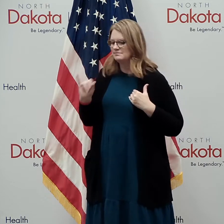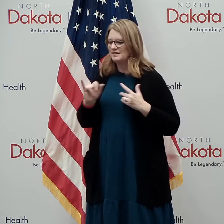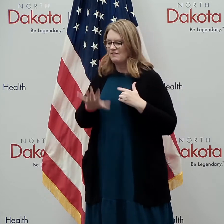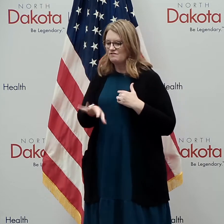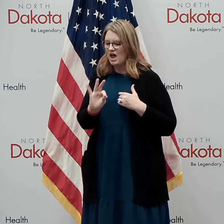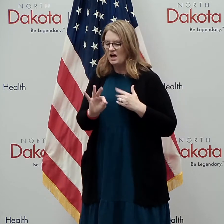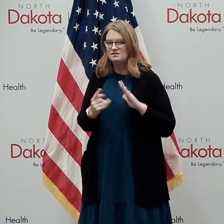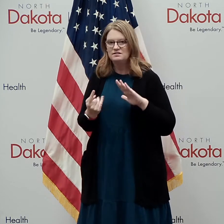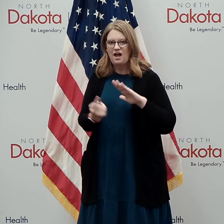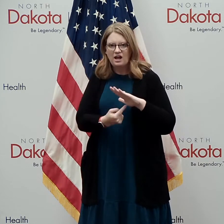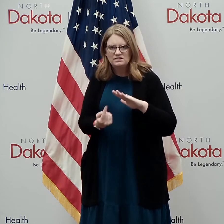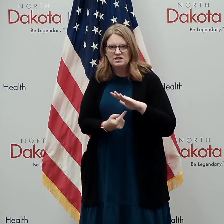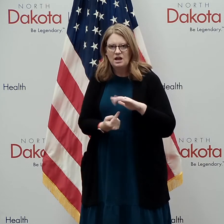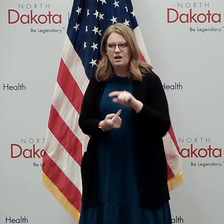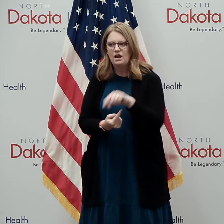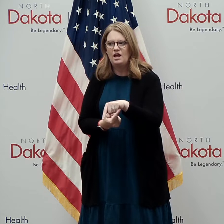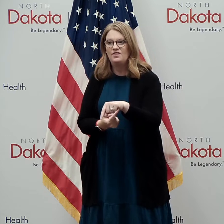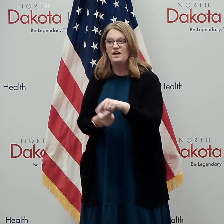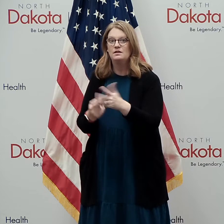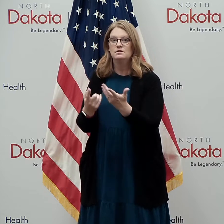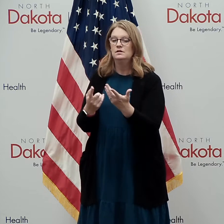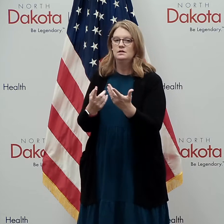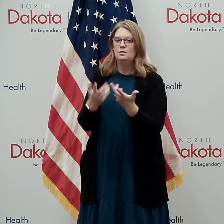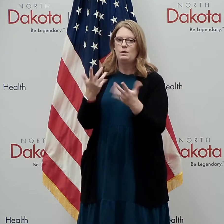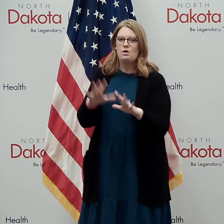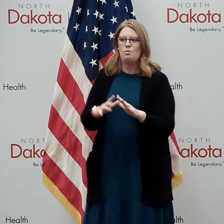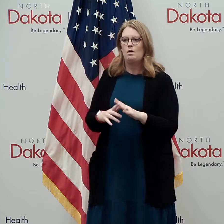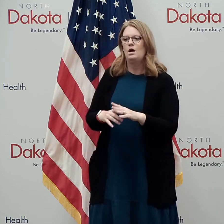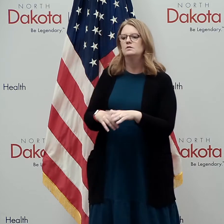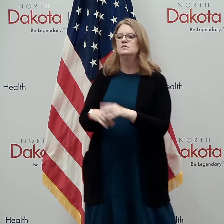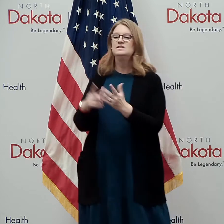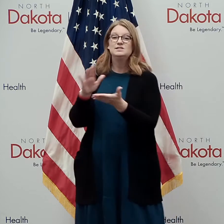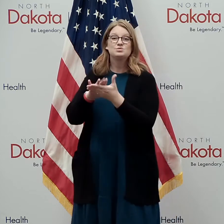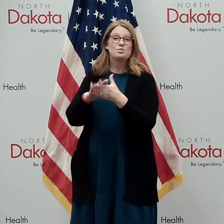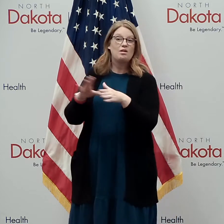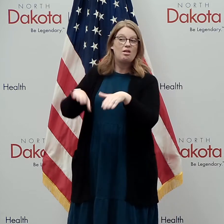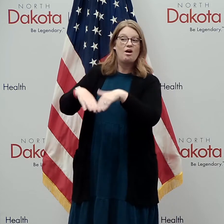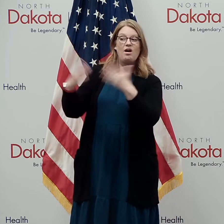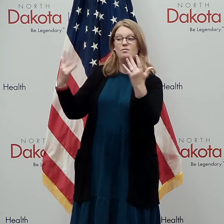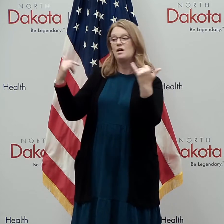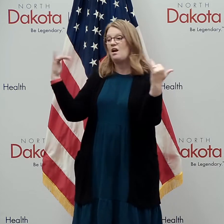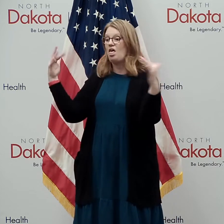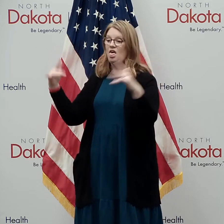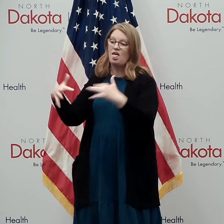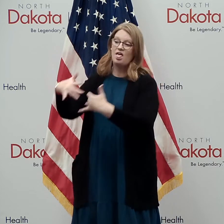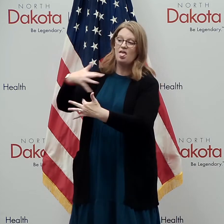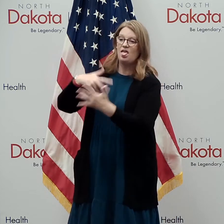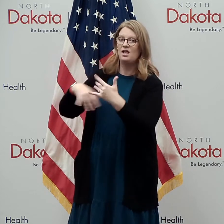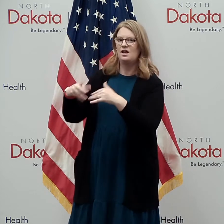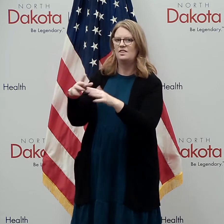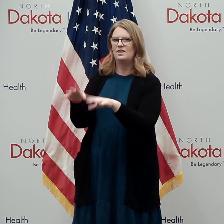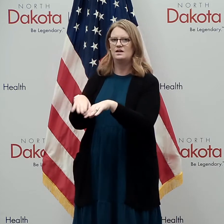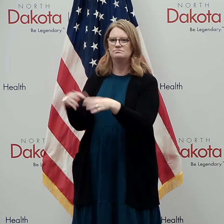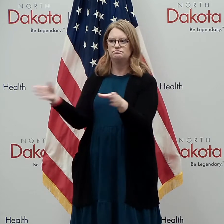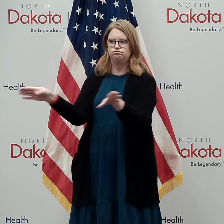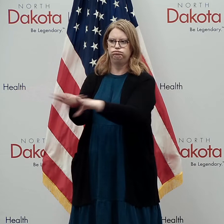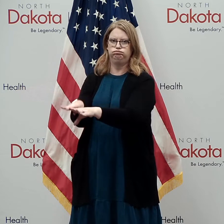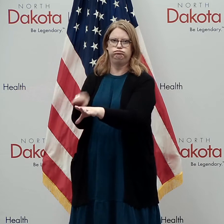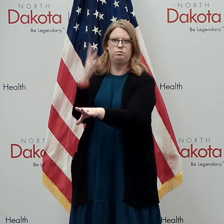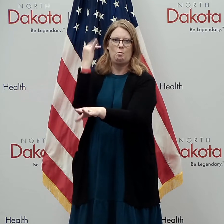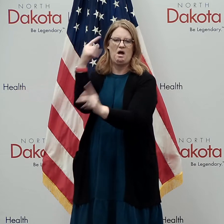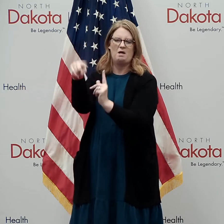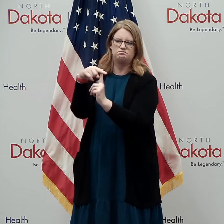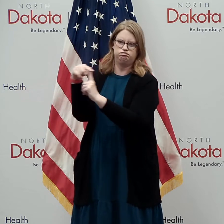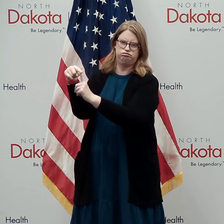and we will keep digging with the CDC. We'll reach out to the CDC and we'll reach out to others in Washington and try to see whether there was